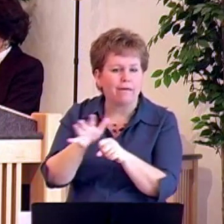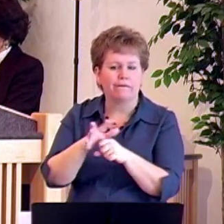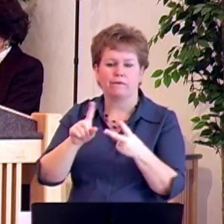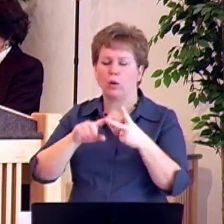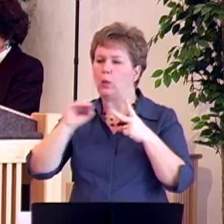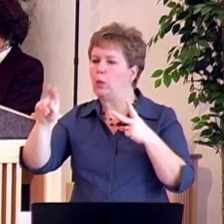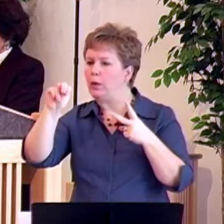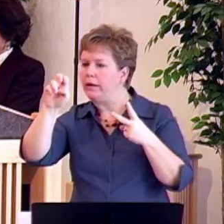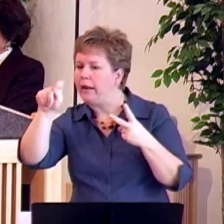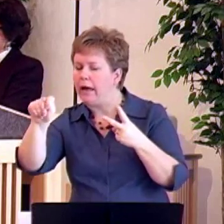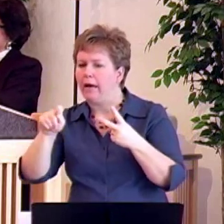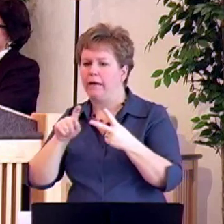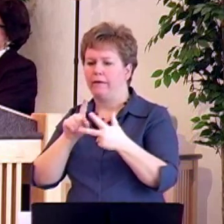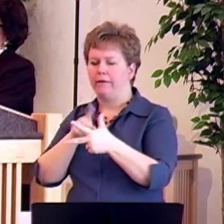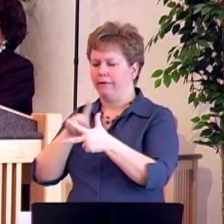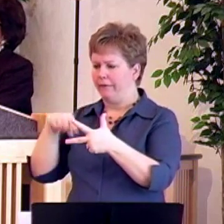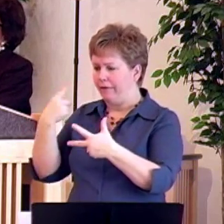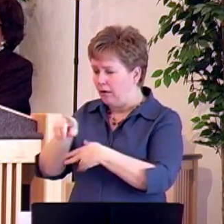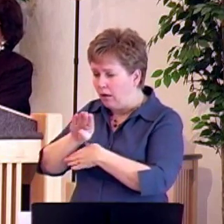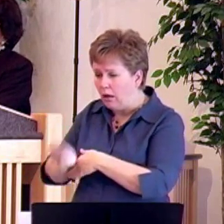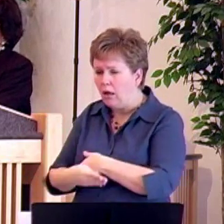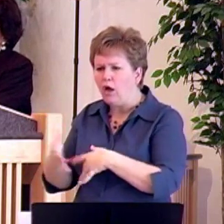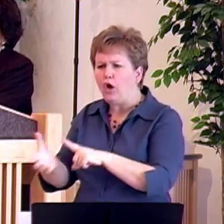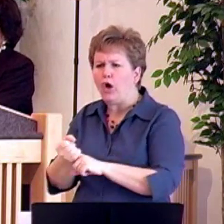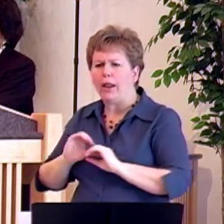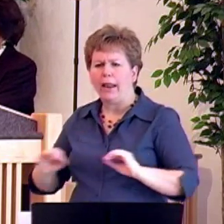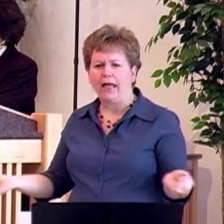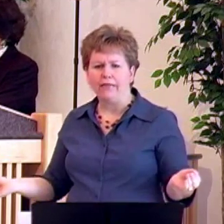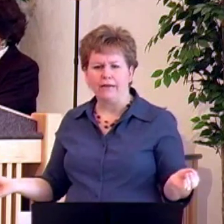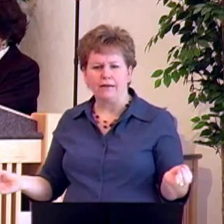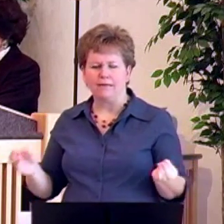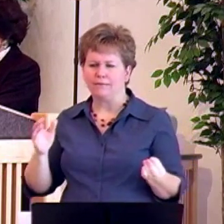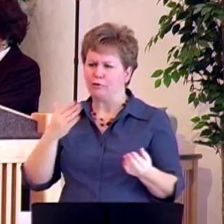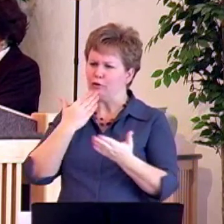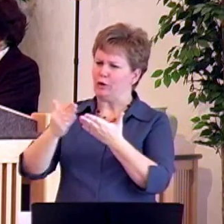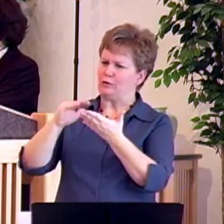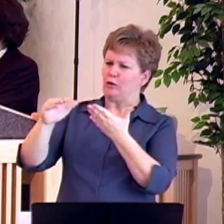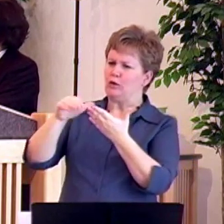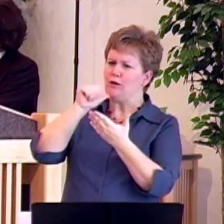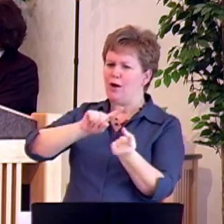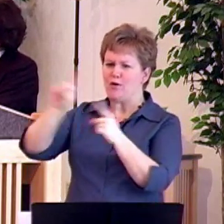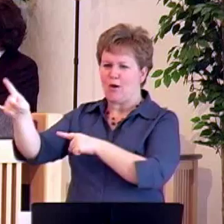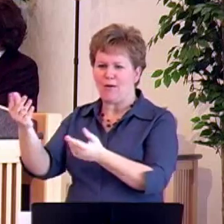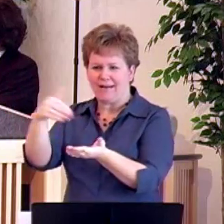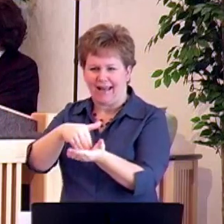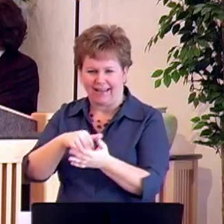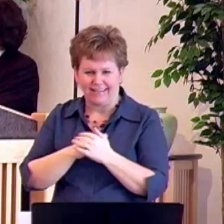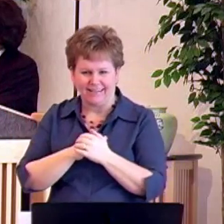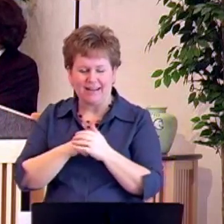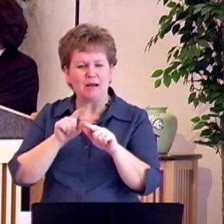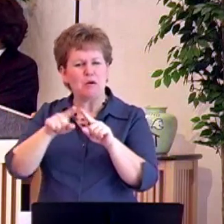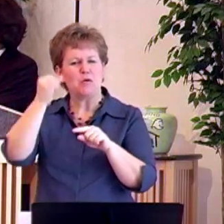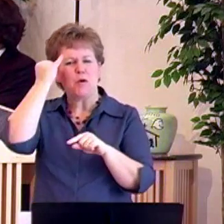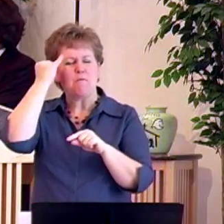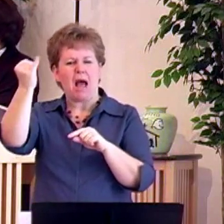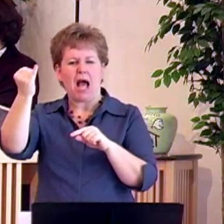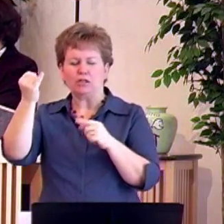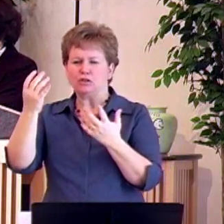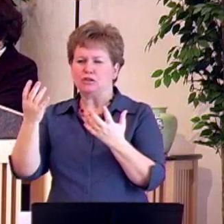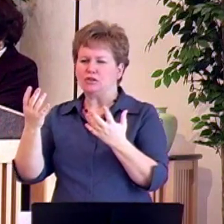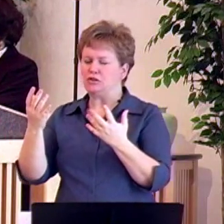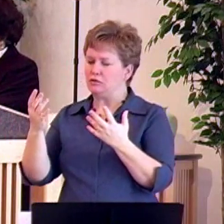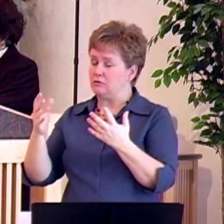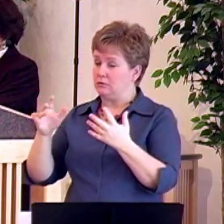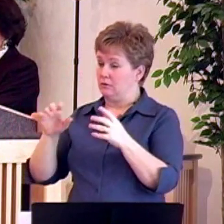big catch. And of course, the big catch is the big miracle. Imagine it, so huge